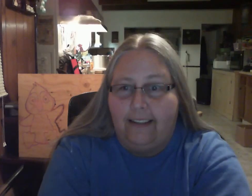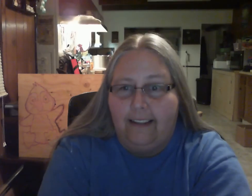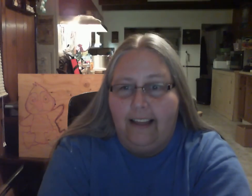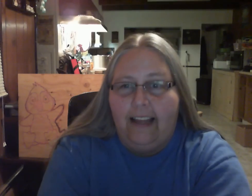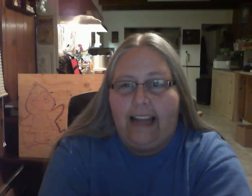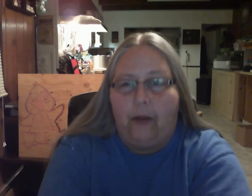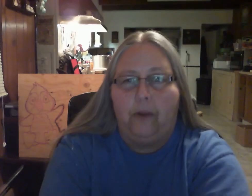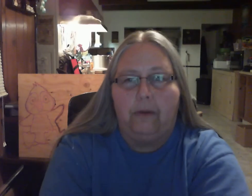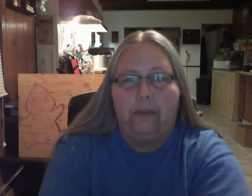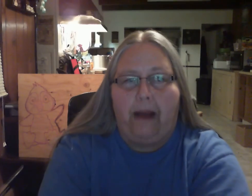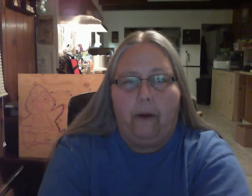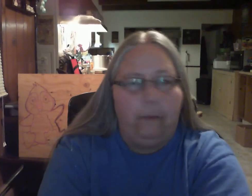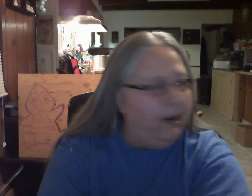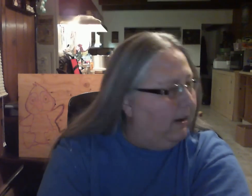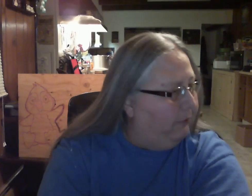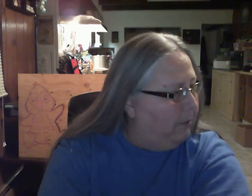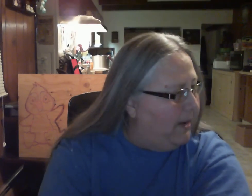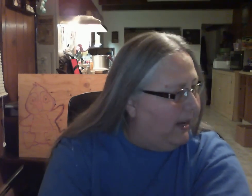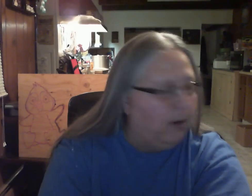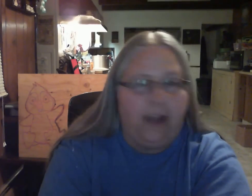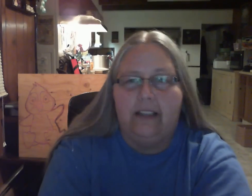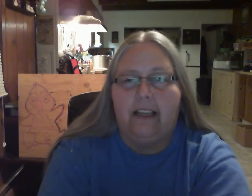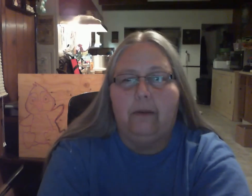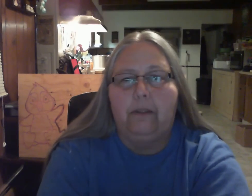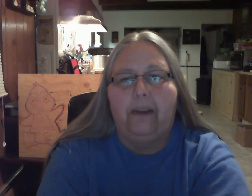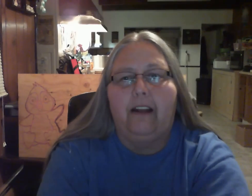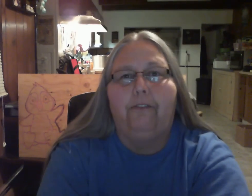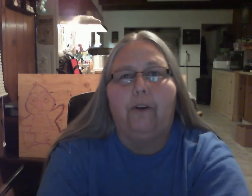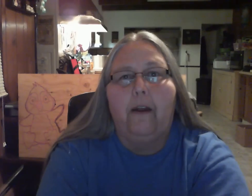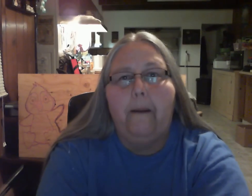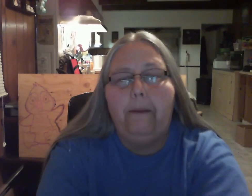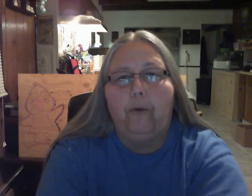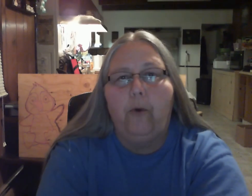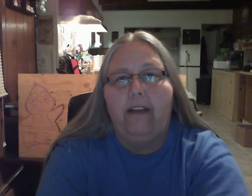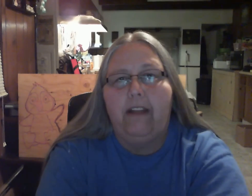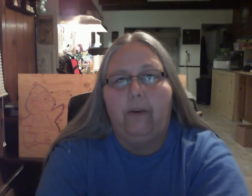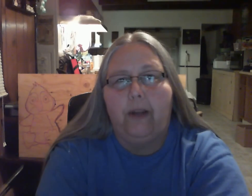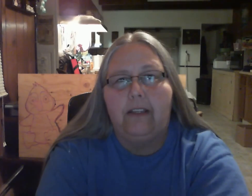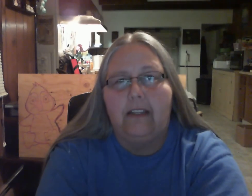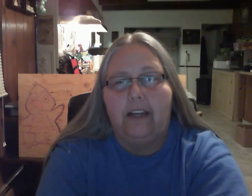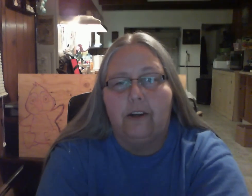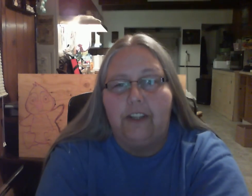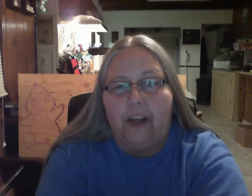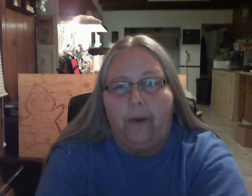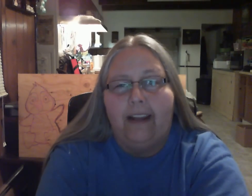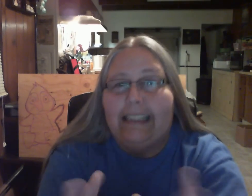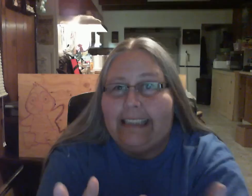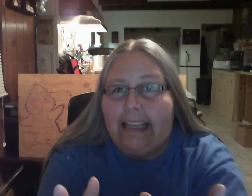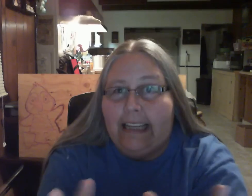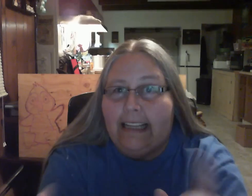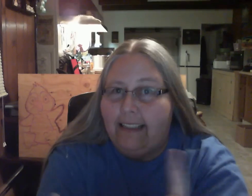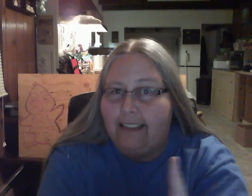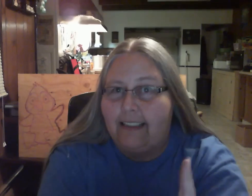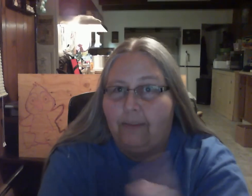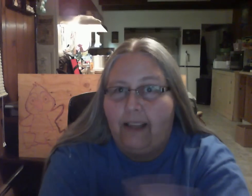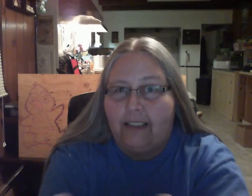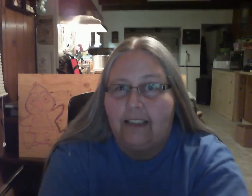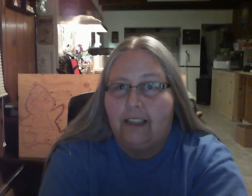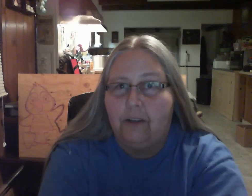not only was the power big enough for me to get a raise it was a big enough for people who hadn't had a raise in 10 years to get one see this is why this is such